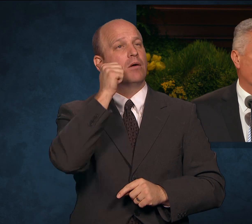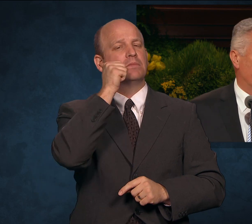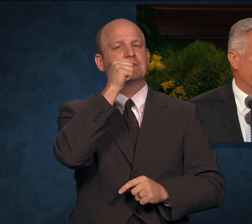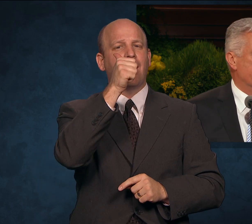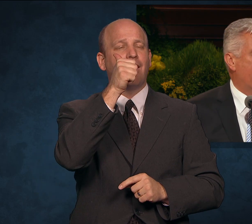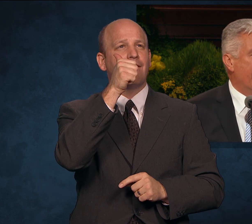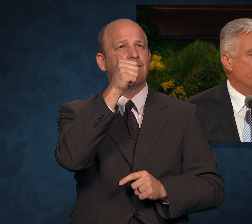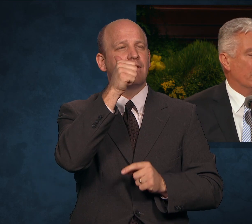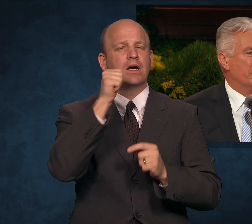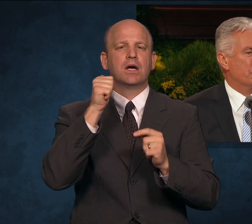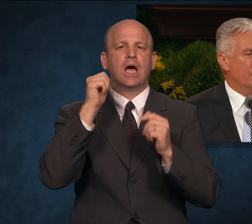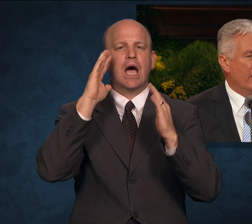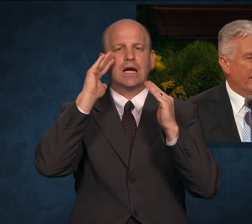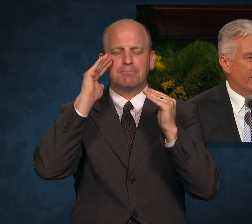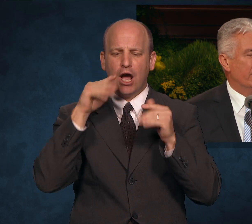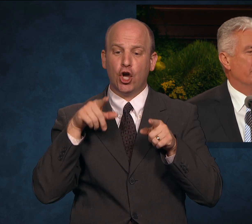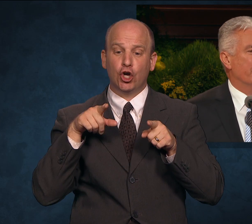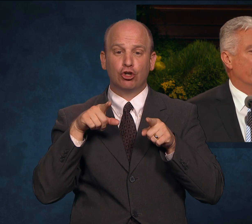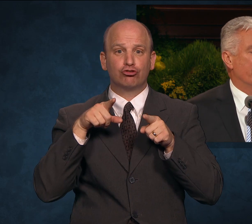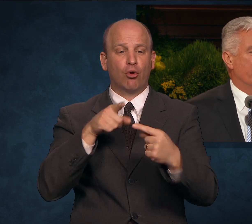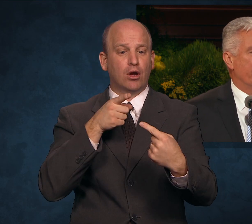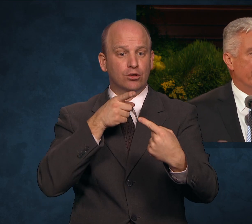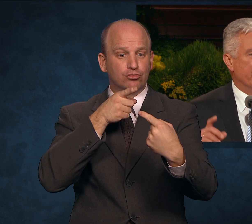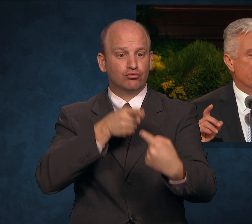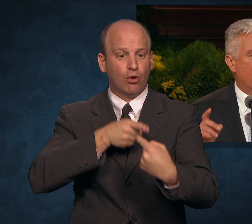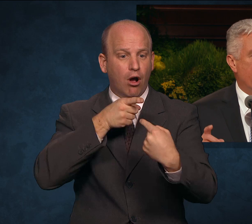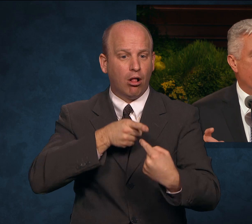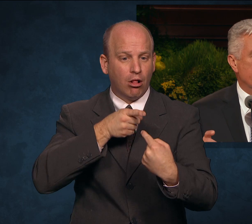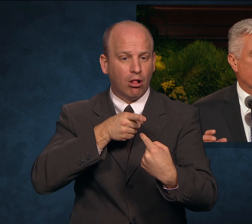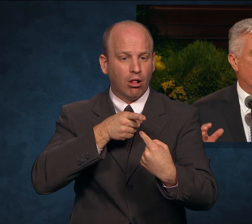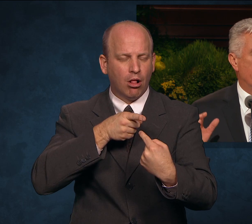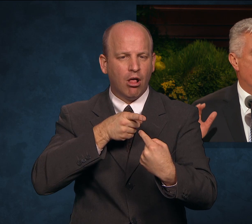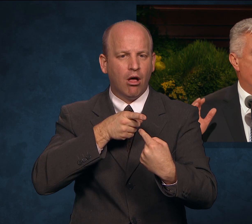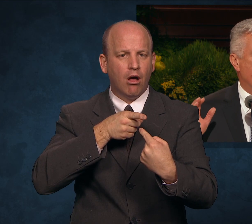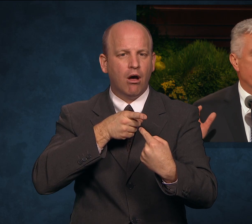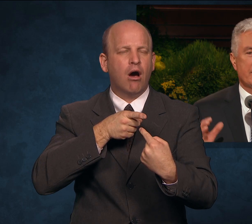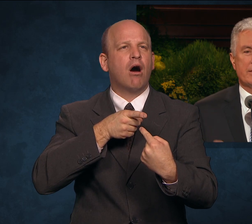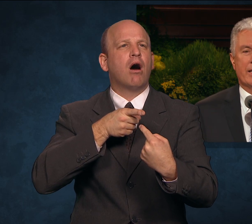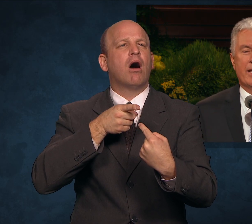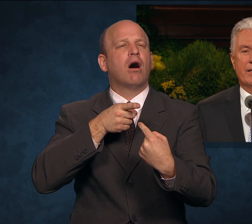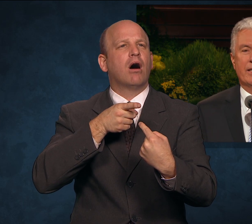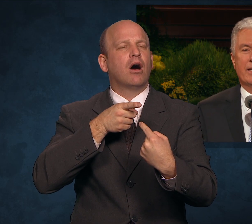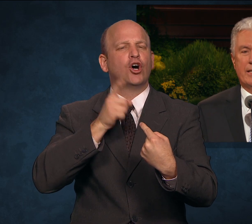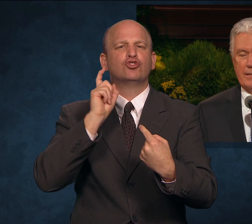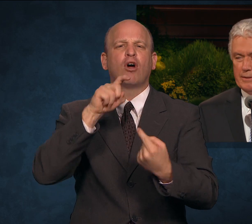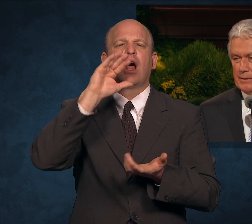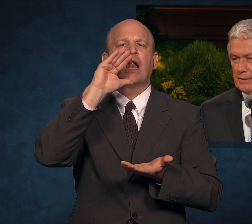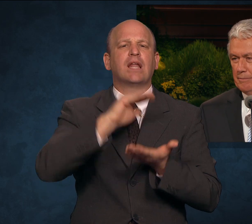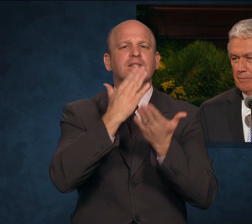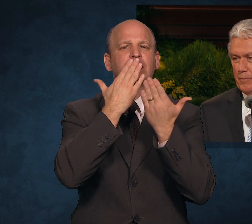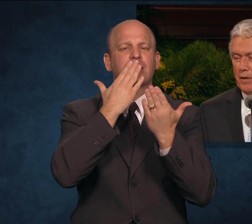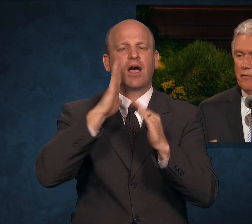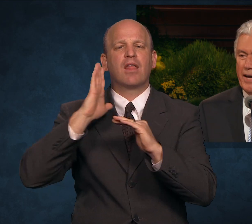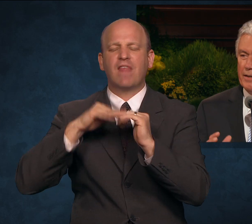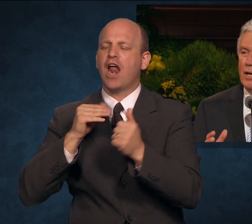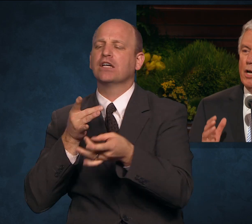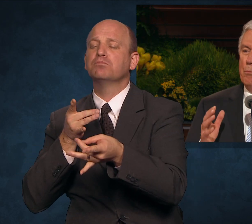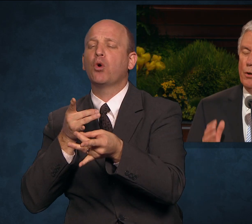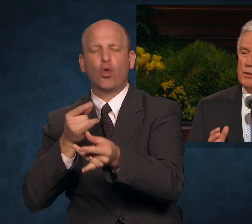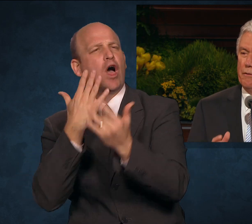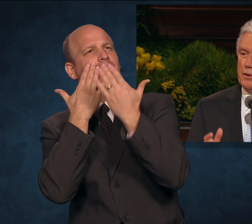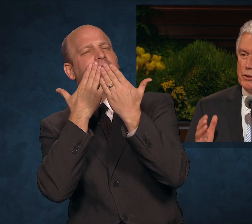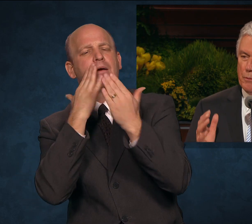less thankful in times of trial than in times of abundance and ease in